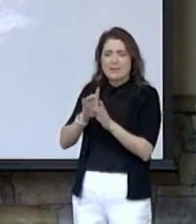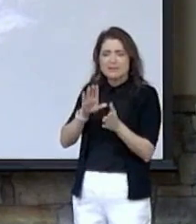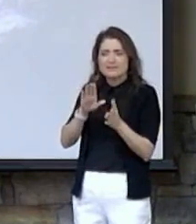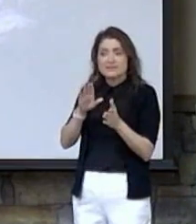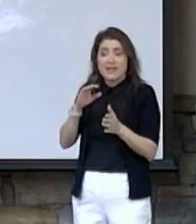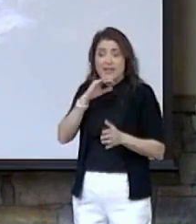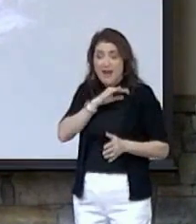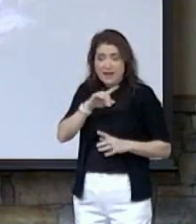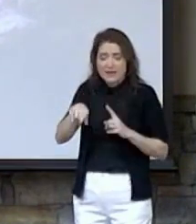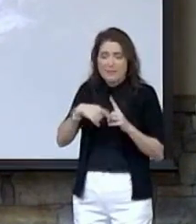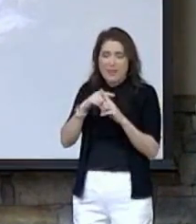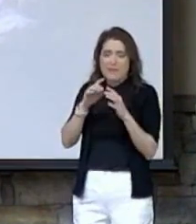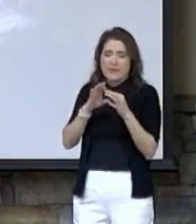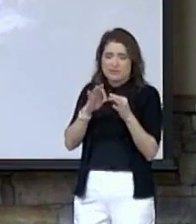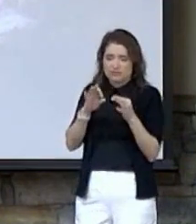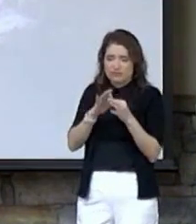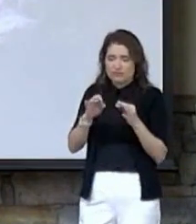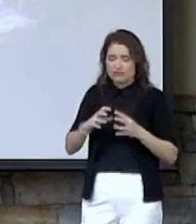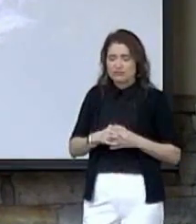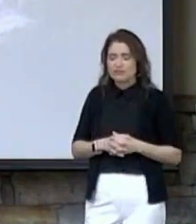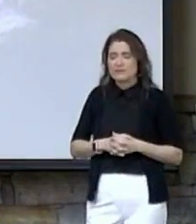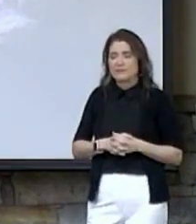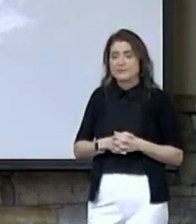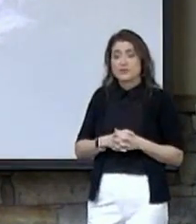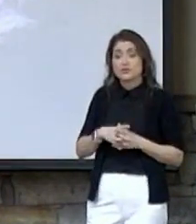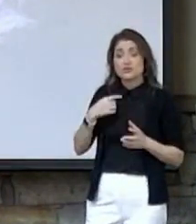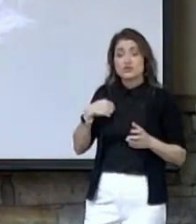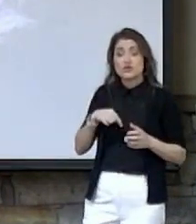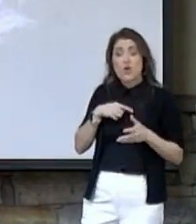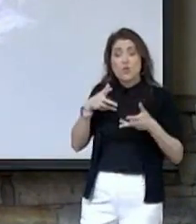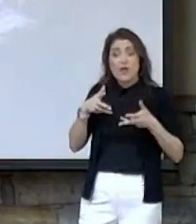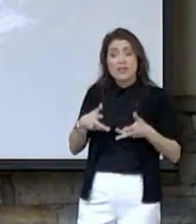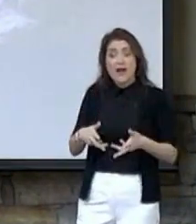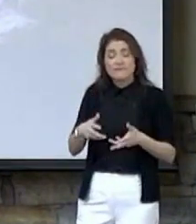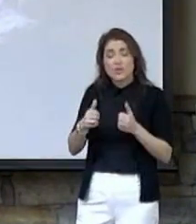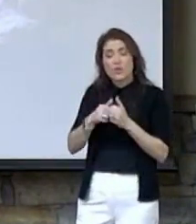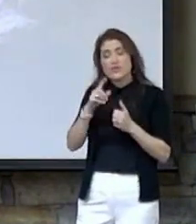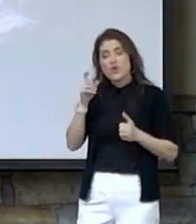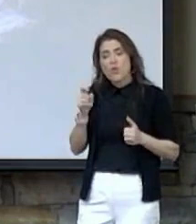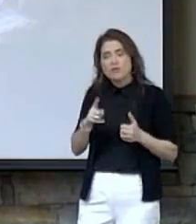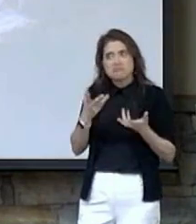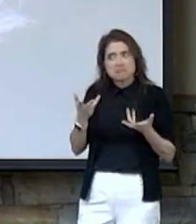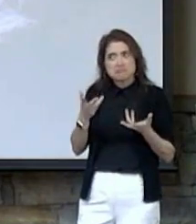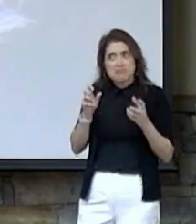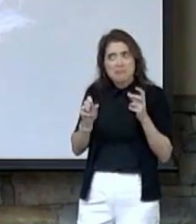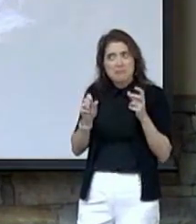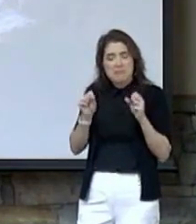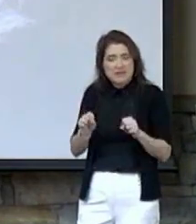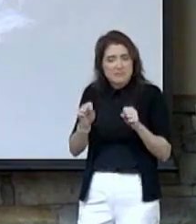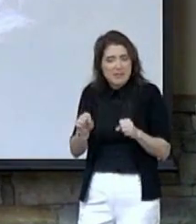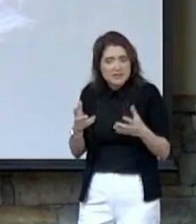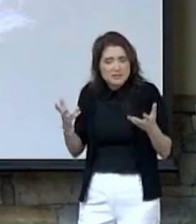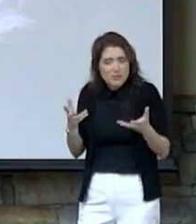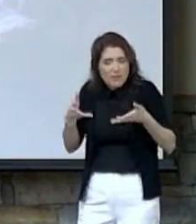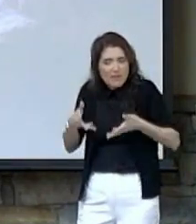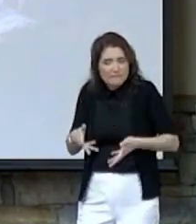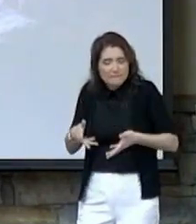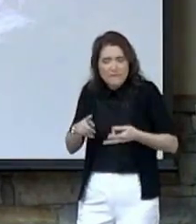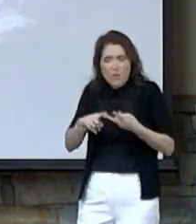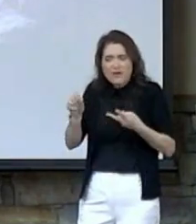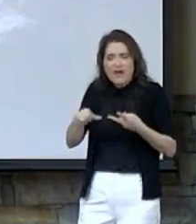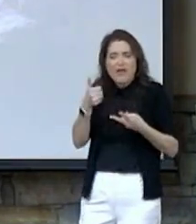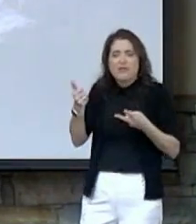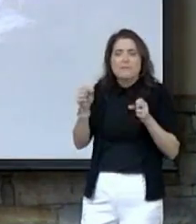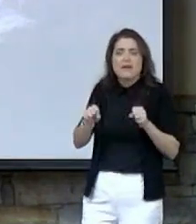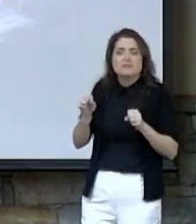message that they were preaching. So then we're left with a question of, what are the possibilities? What other